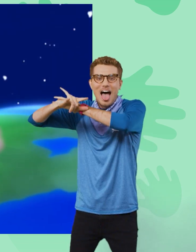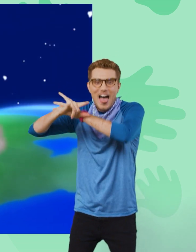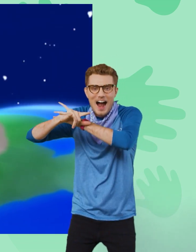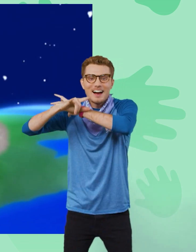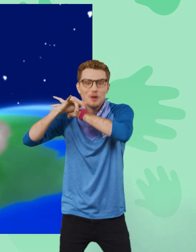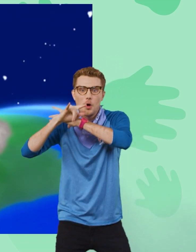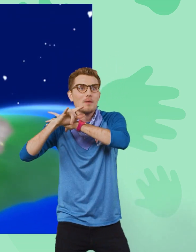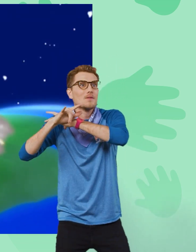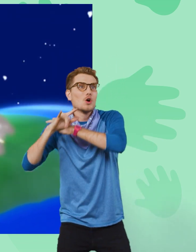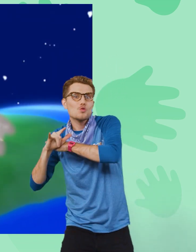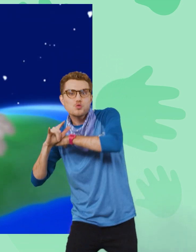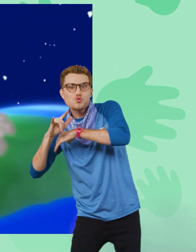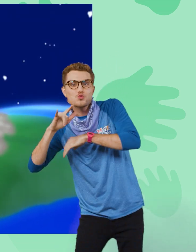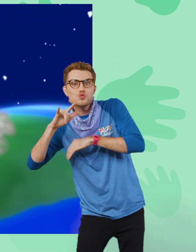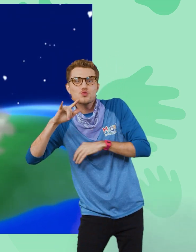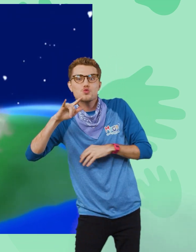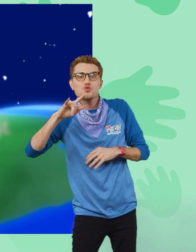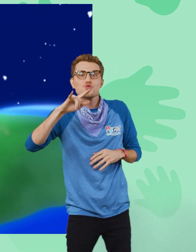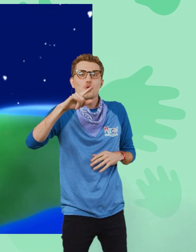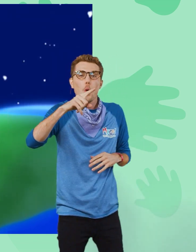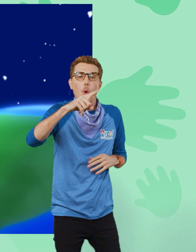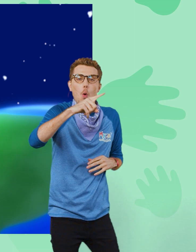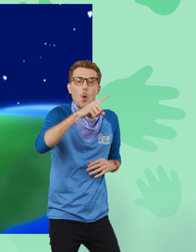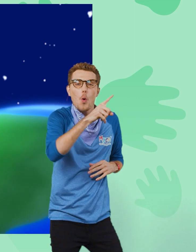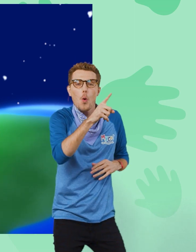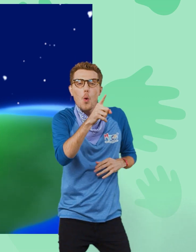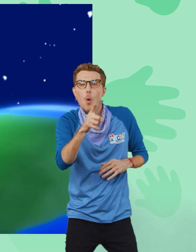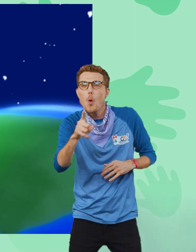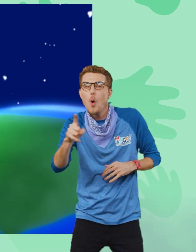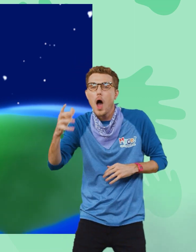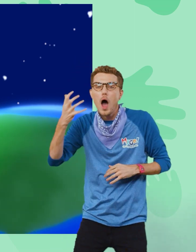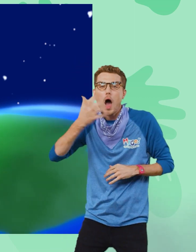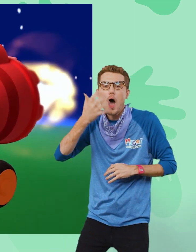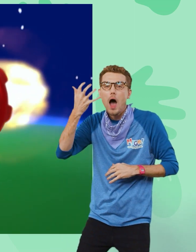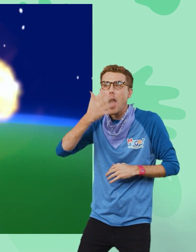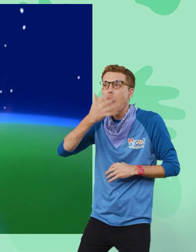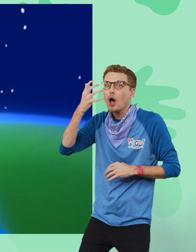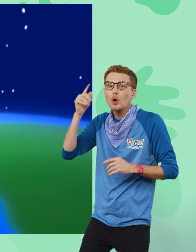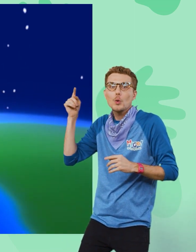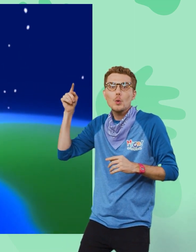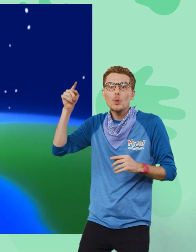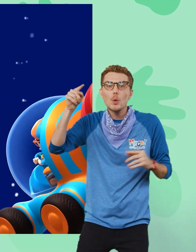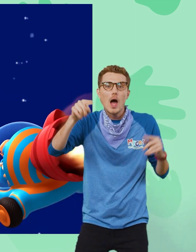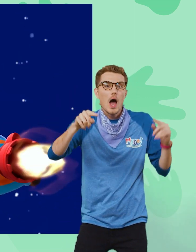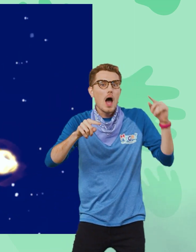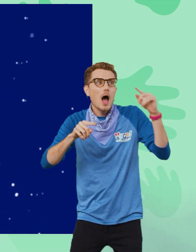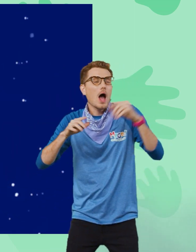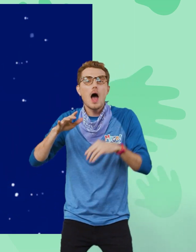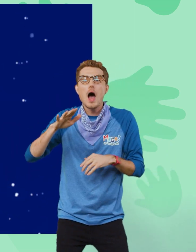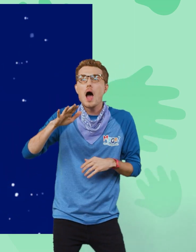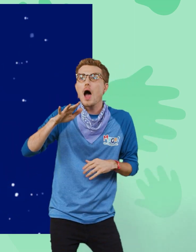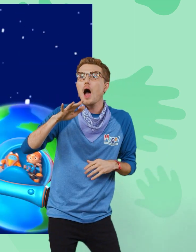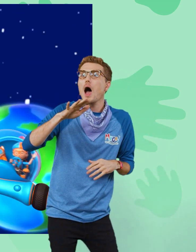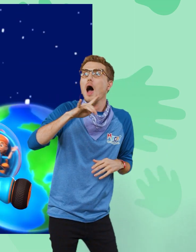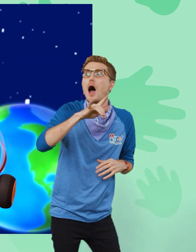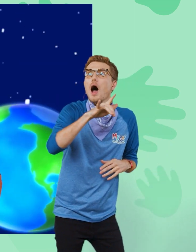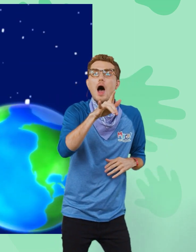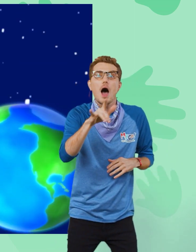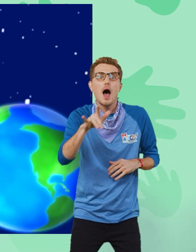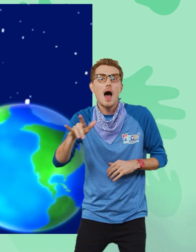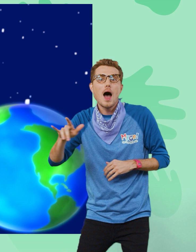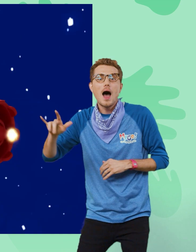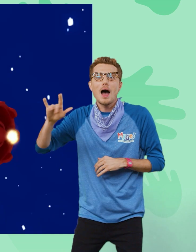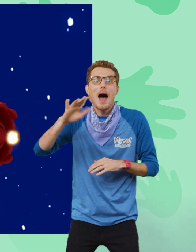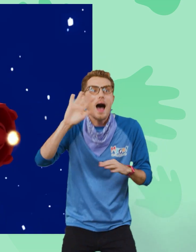ha! Right, Tabs, we're in space. Whoa, it's a meteor. Hey, it's